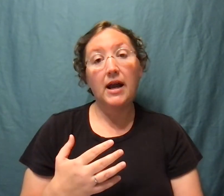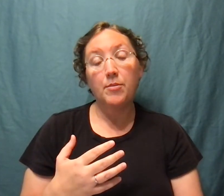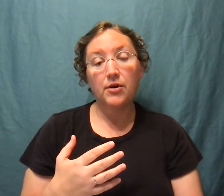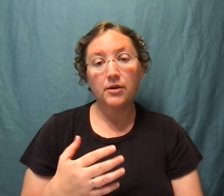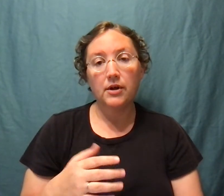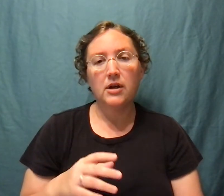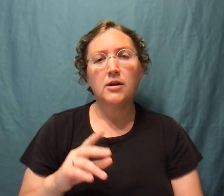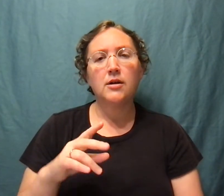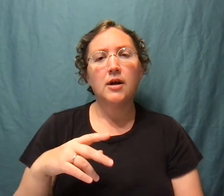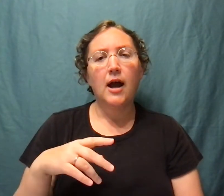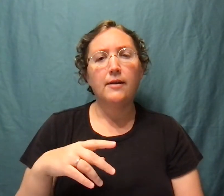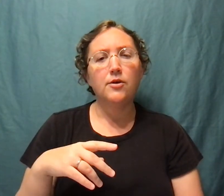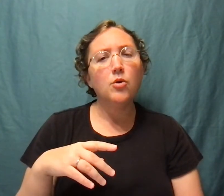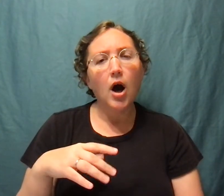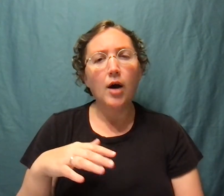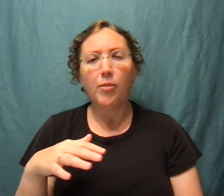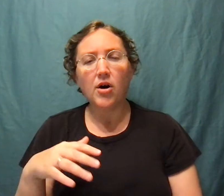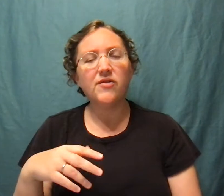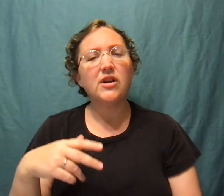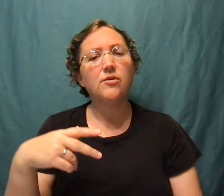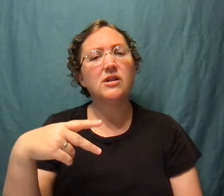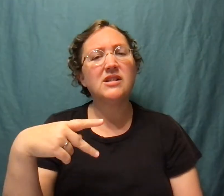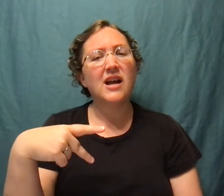paper and you caught part of it, you could say